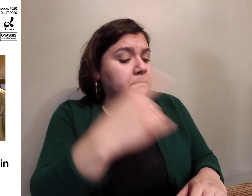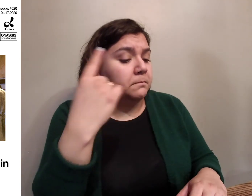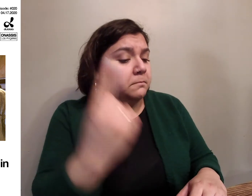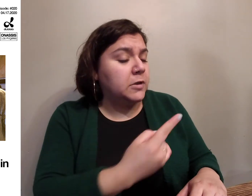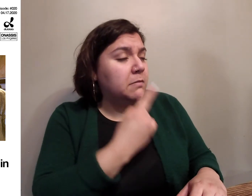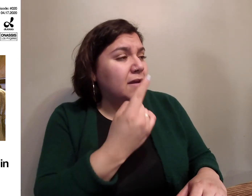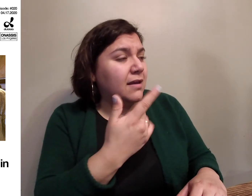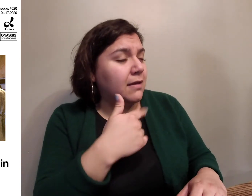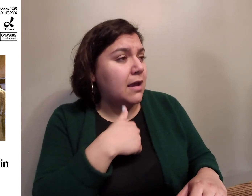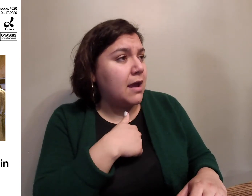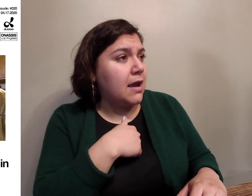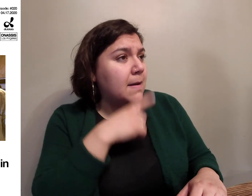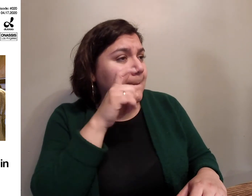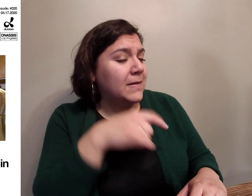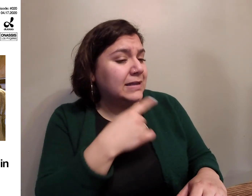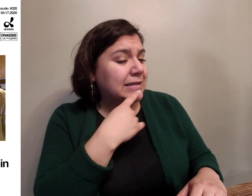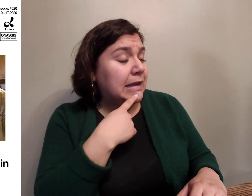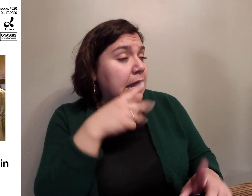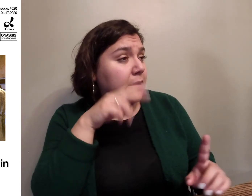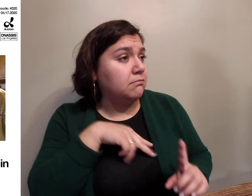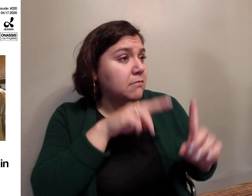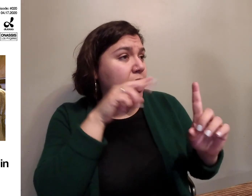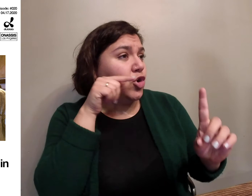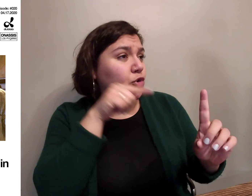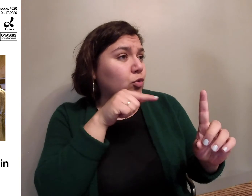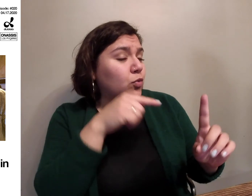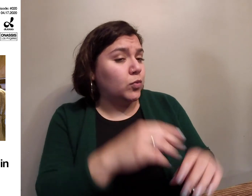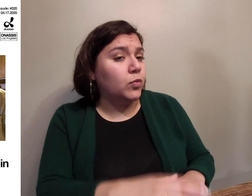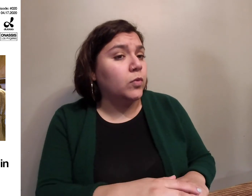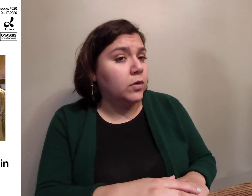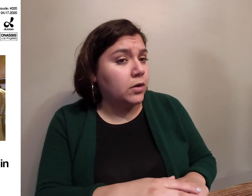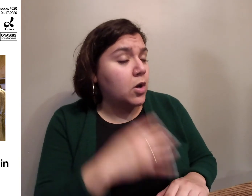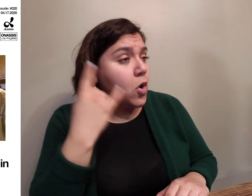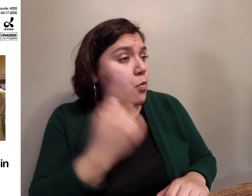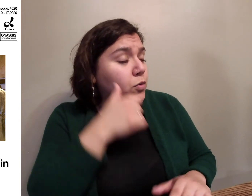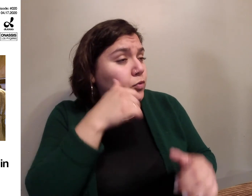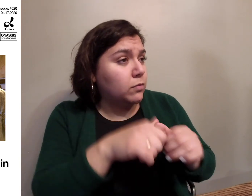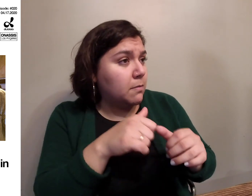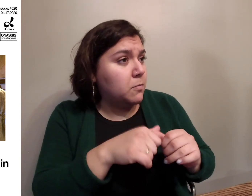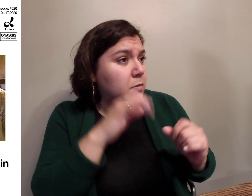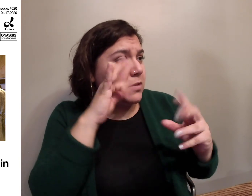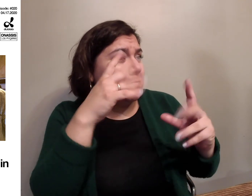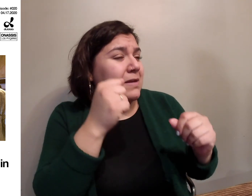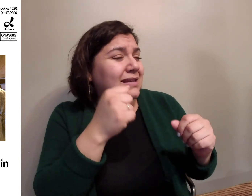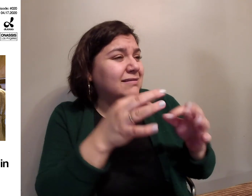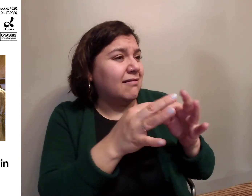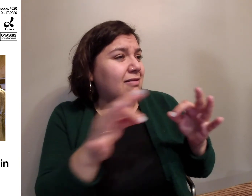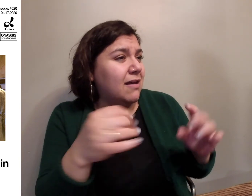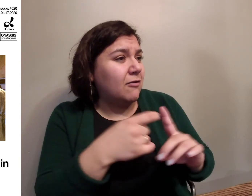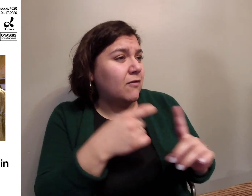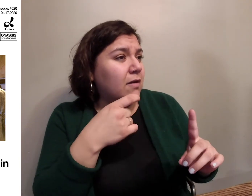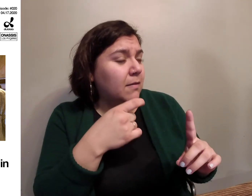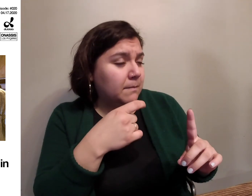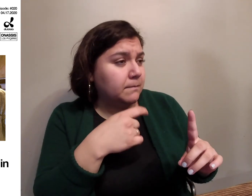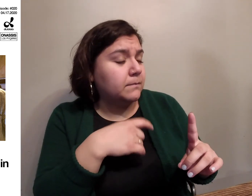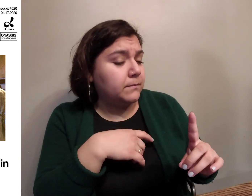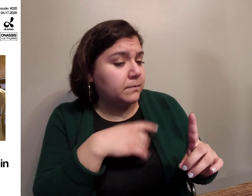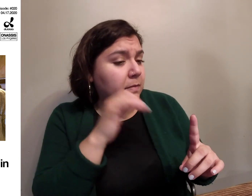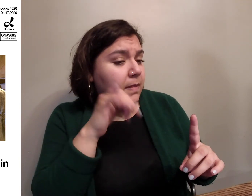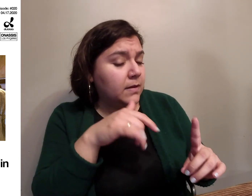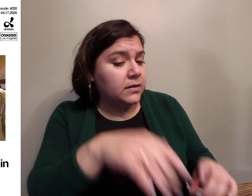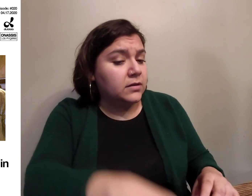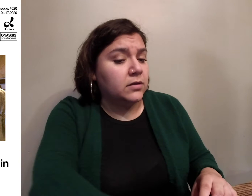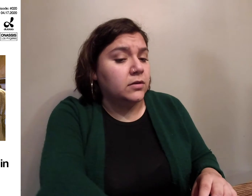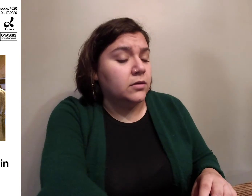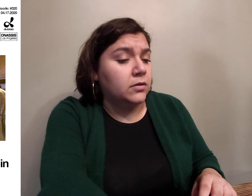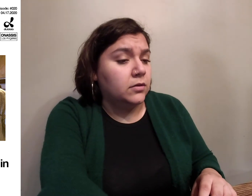I admire. I always remember the wonderful line of Benjamin in his essay on the